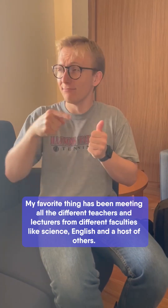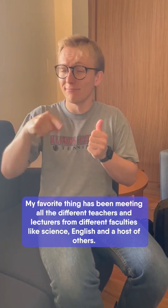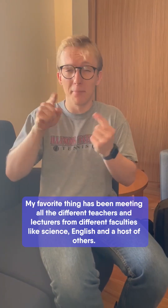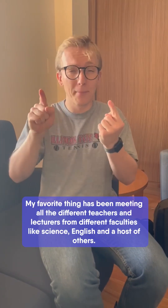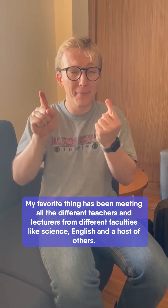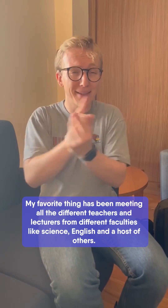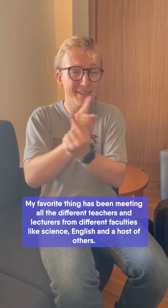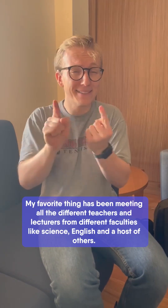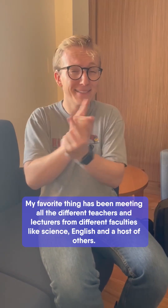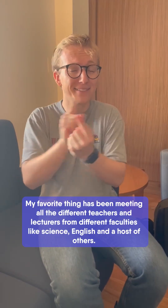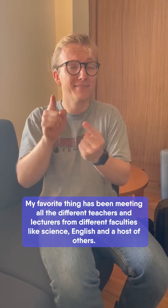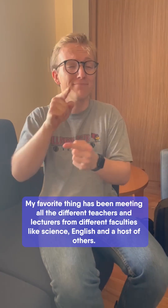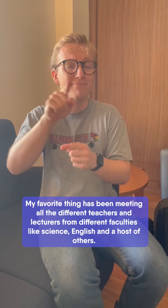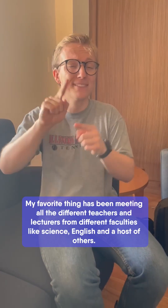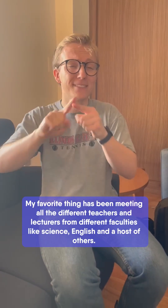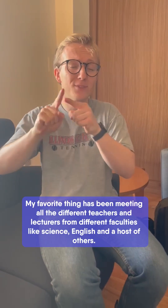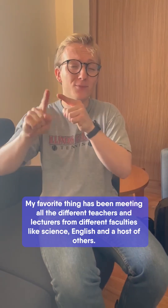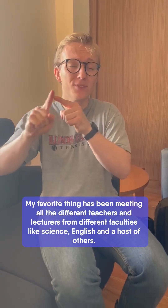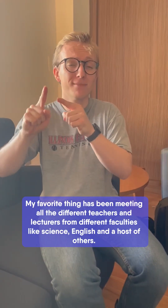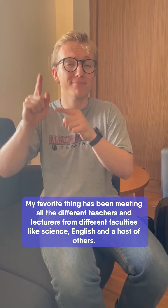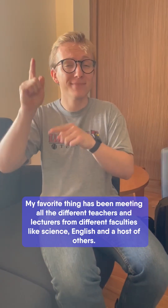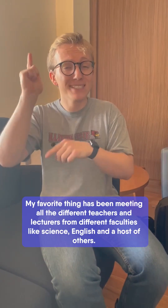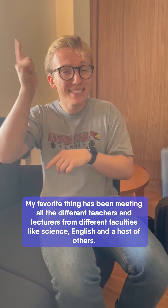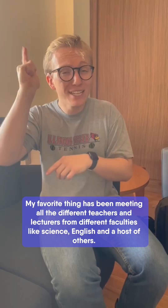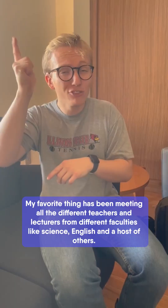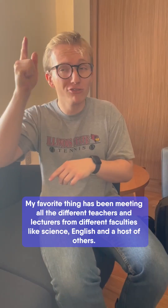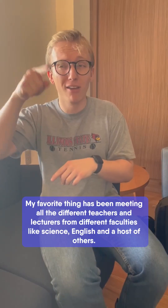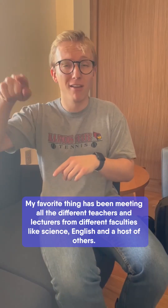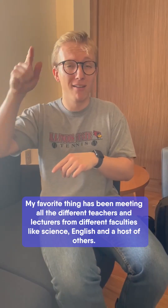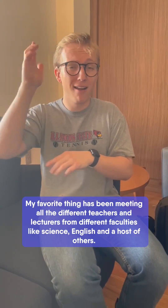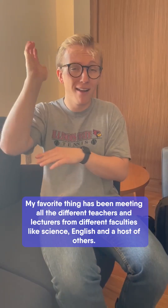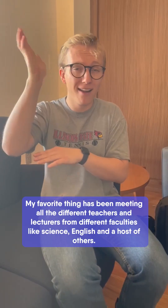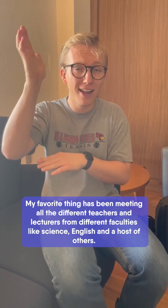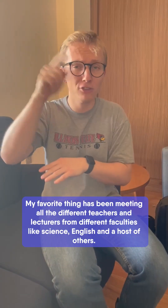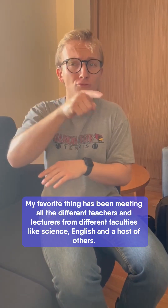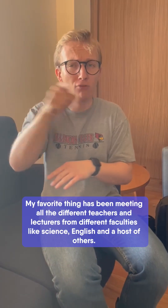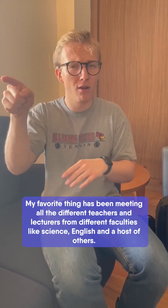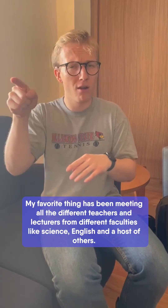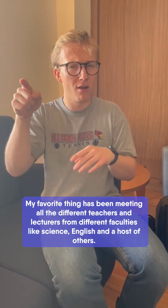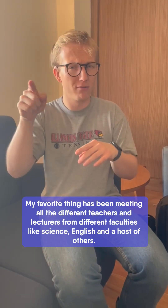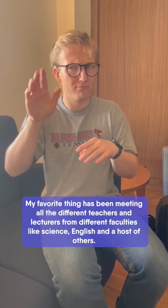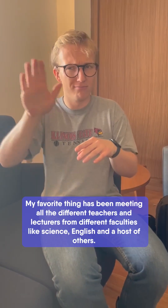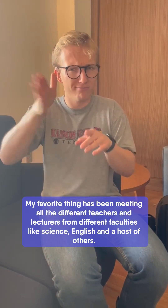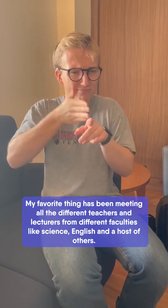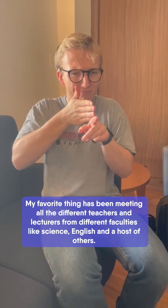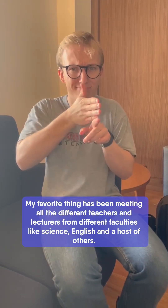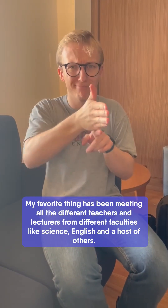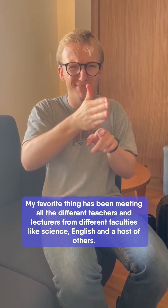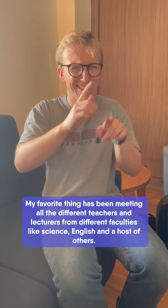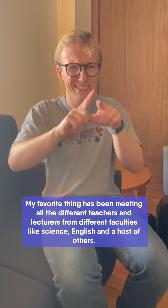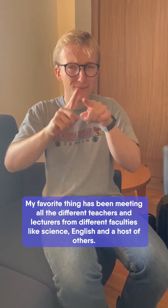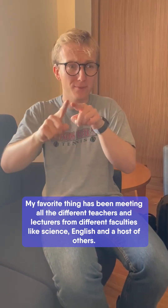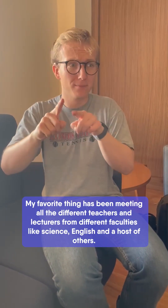different teachers and lecturers from different faculties like science, English, and a host more.